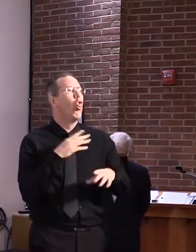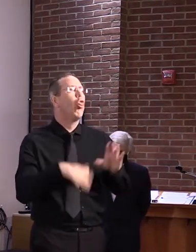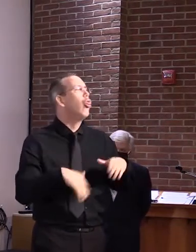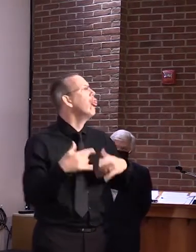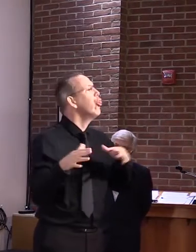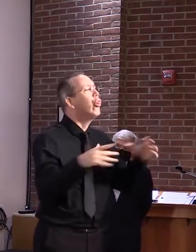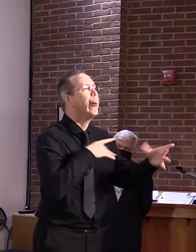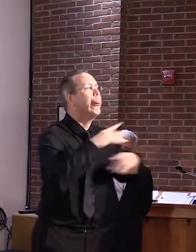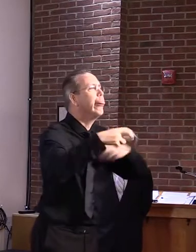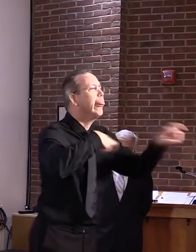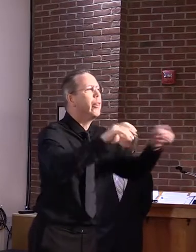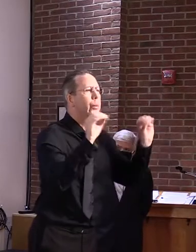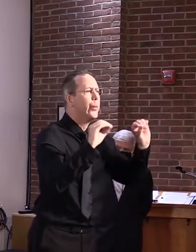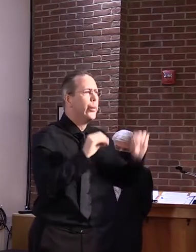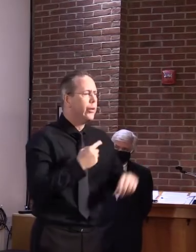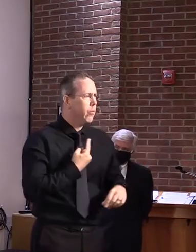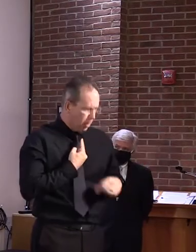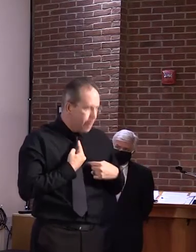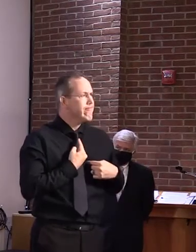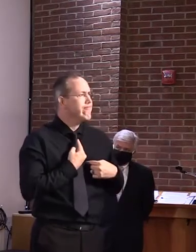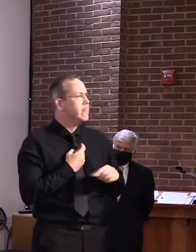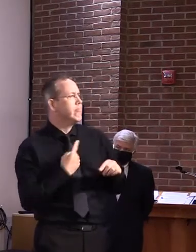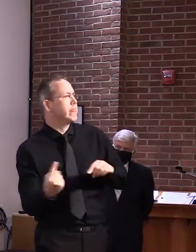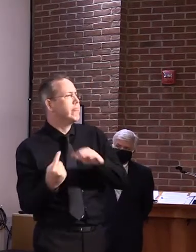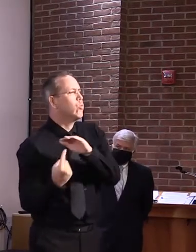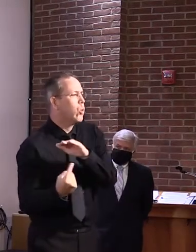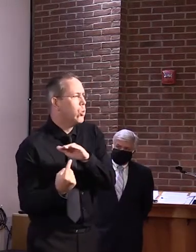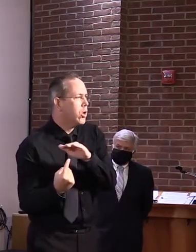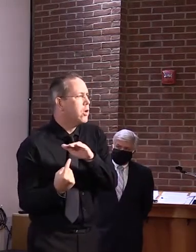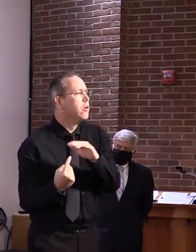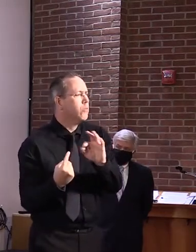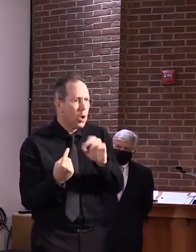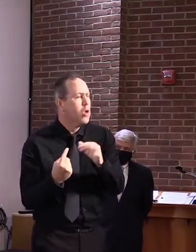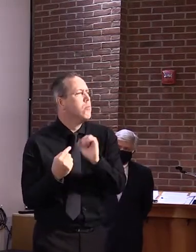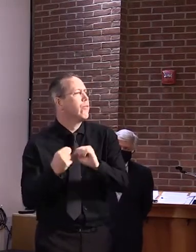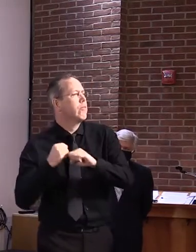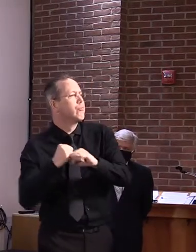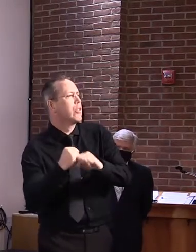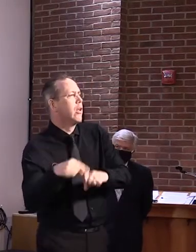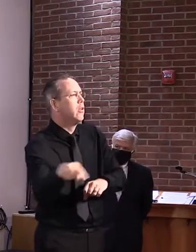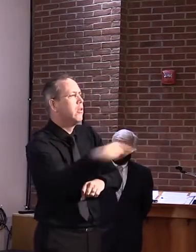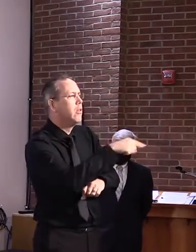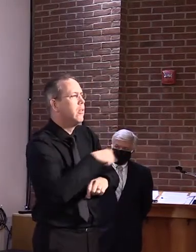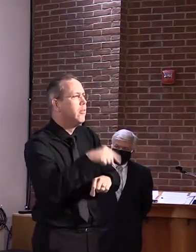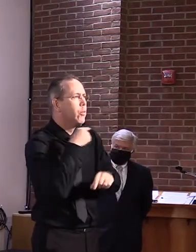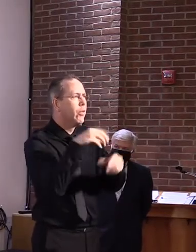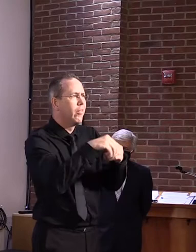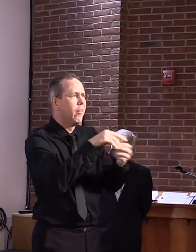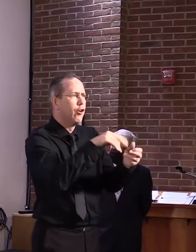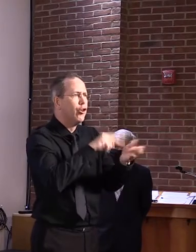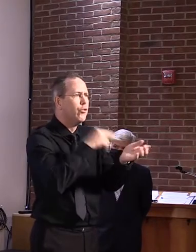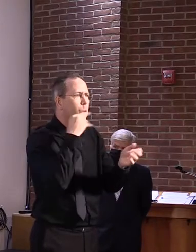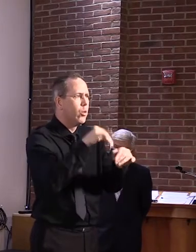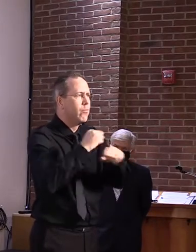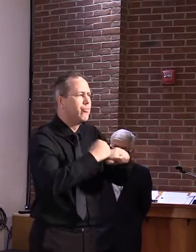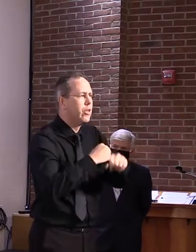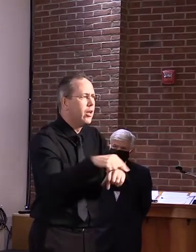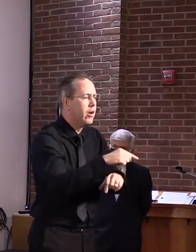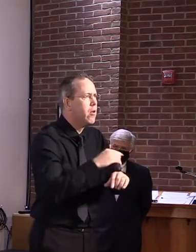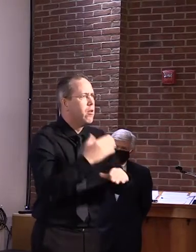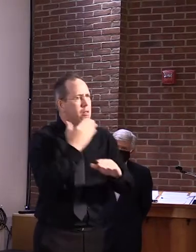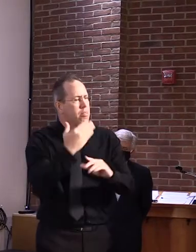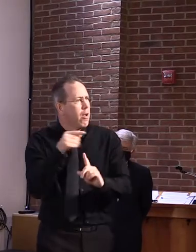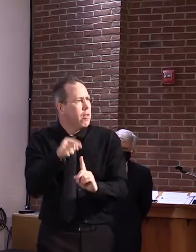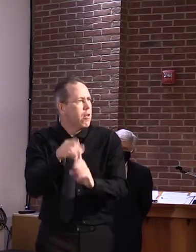with protecting the most vulnerable in long-term care facilities is to protect the entire facility from